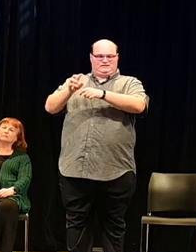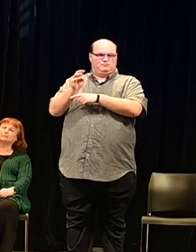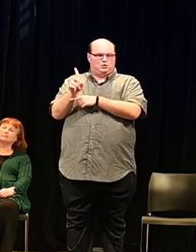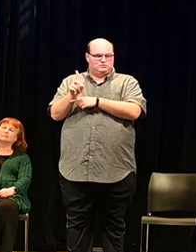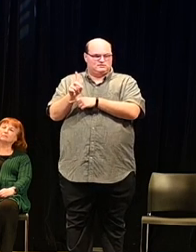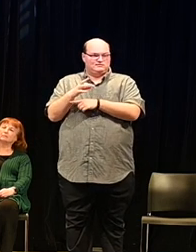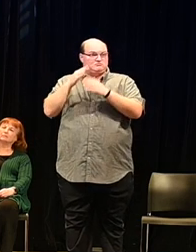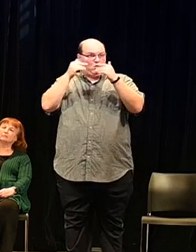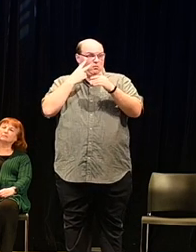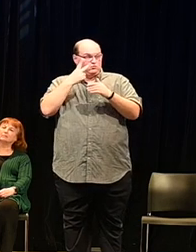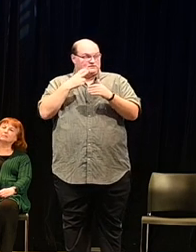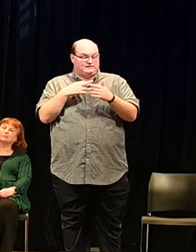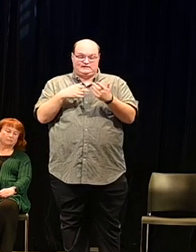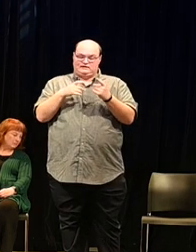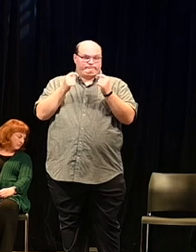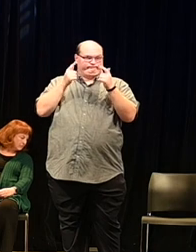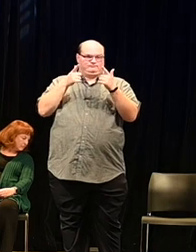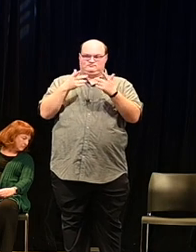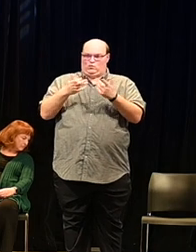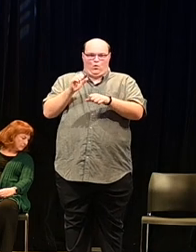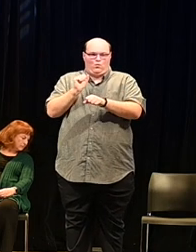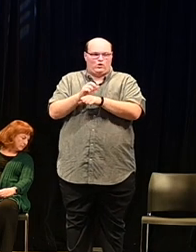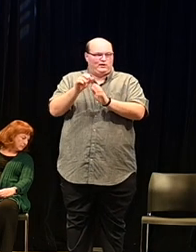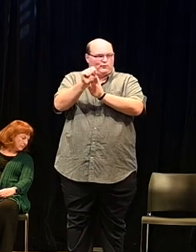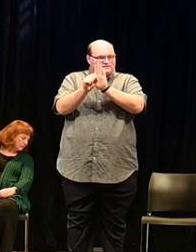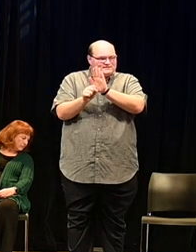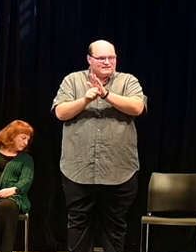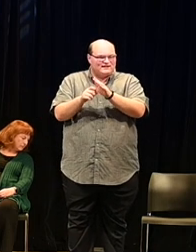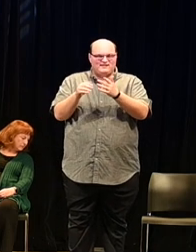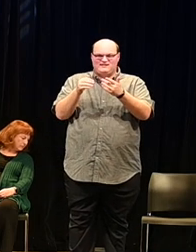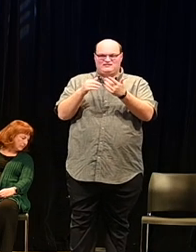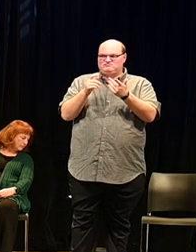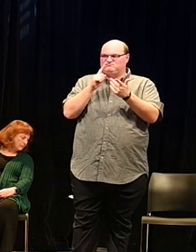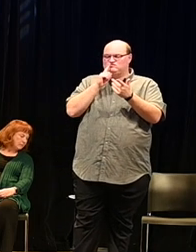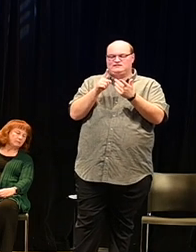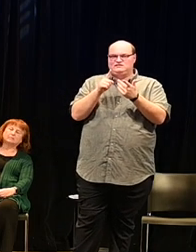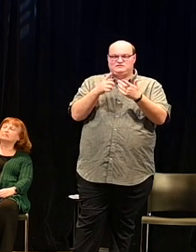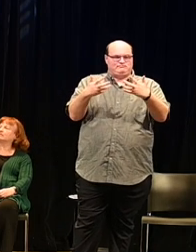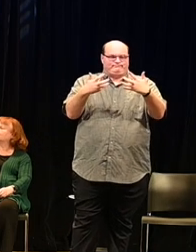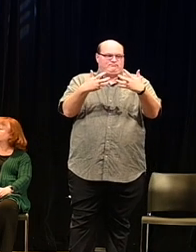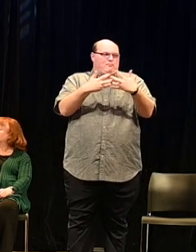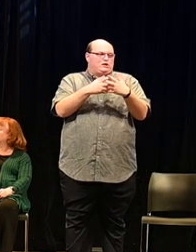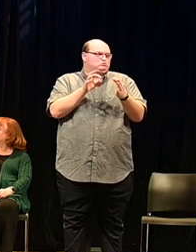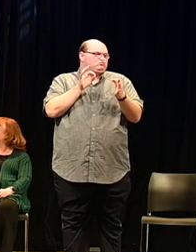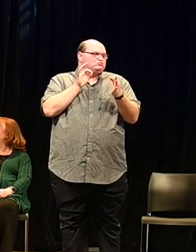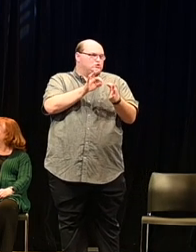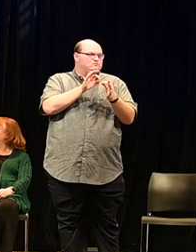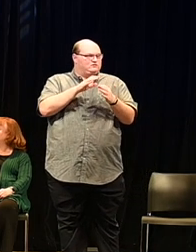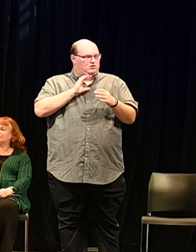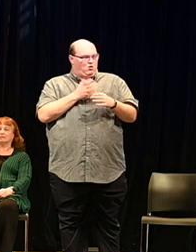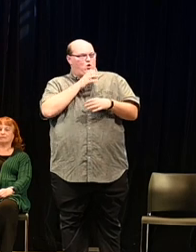see right away how what we're working on as a state dovetails perfectly into the